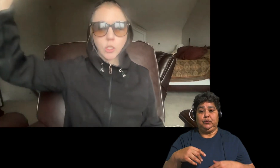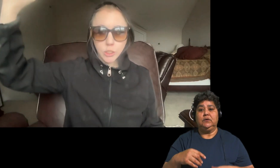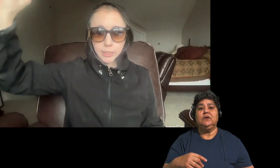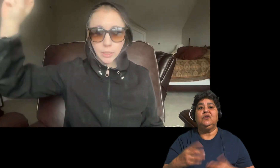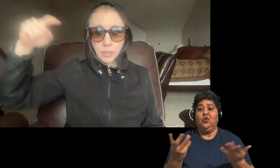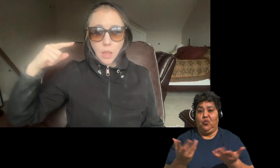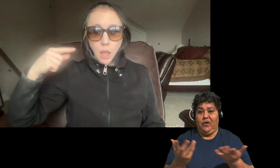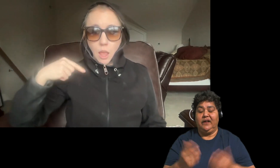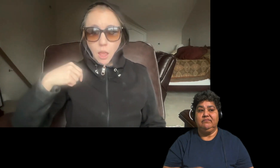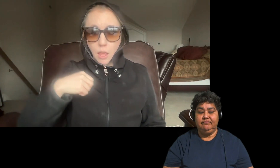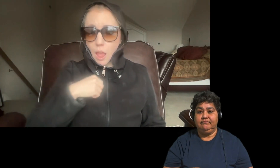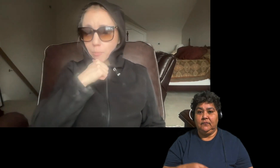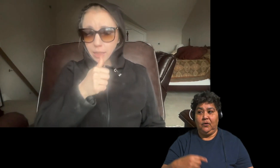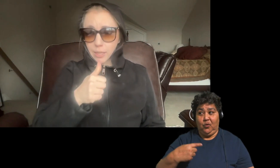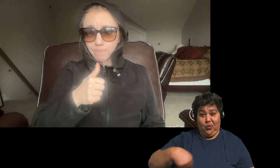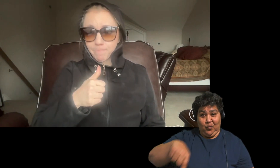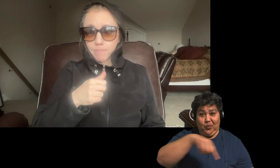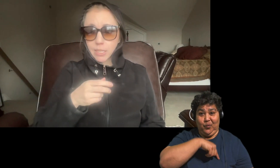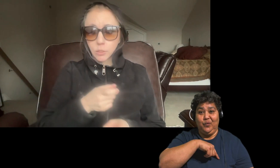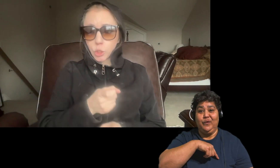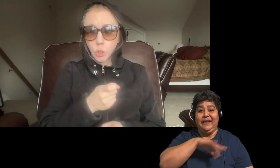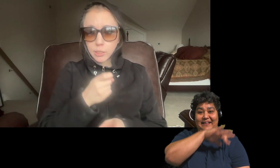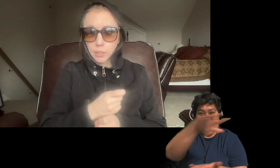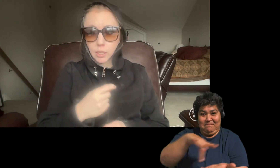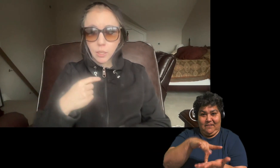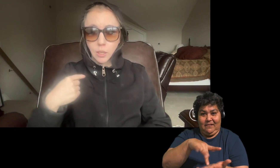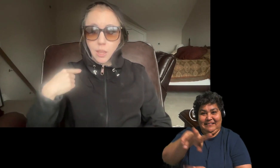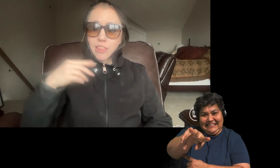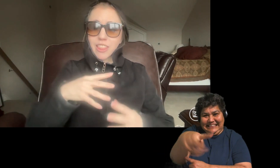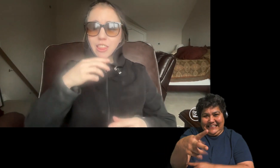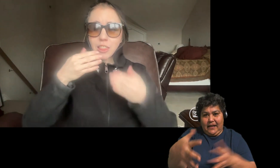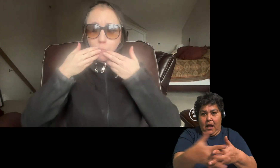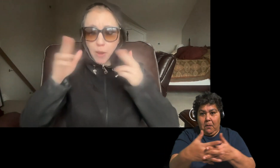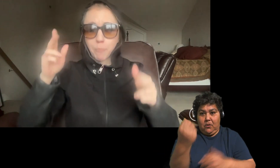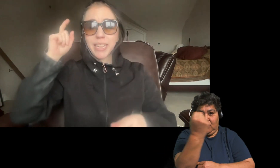We are the middle of the second American Revolution. I am not joking.